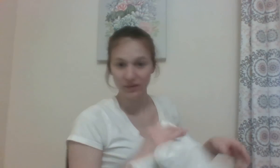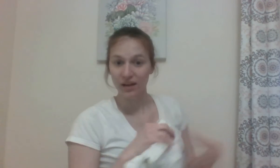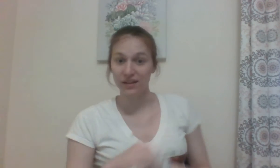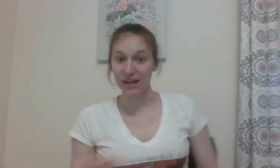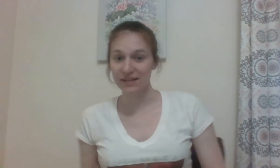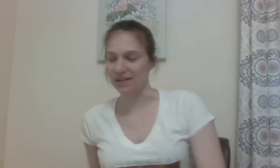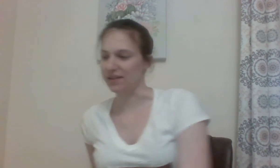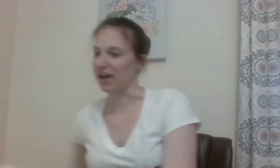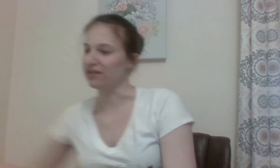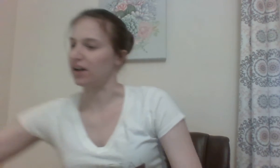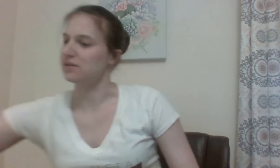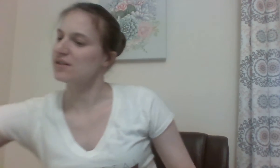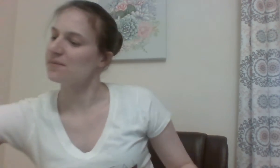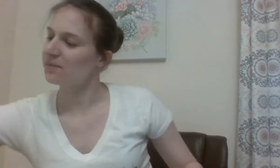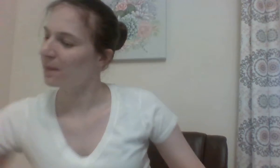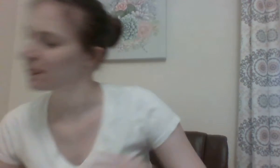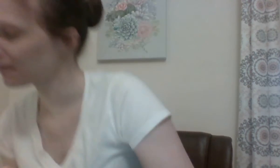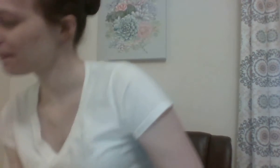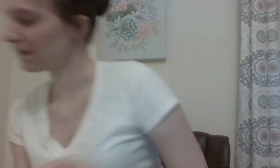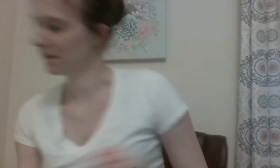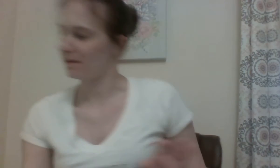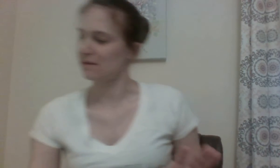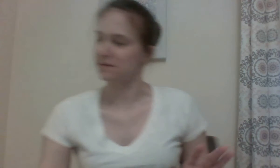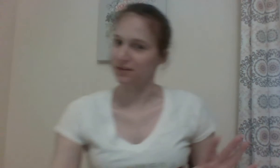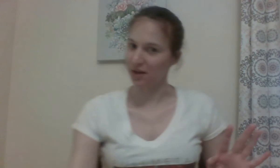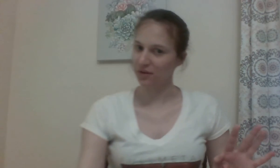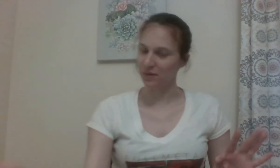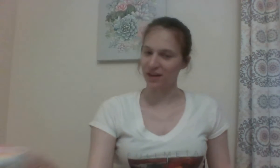The next thing that I found, stay with me.